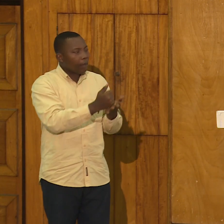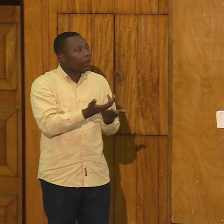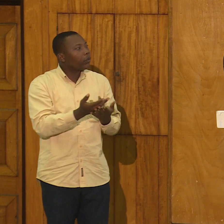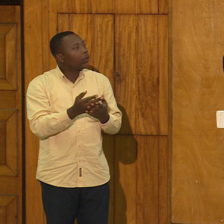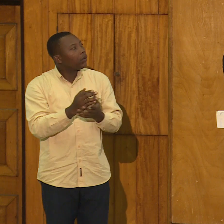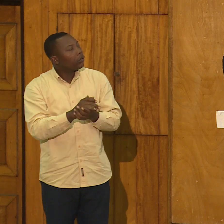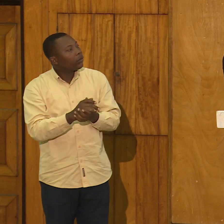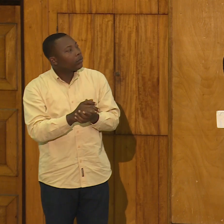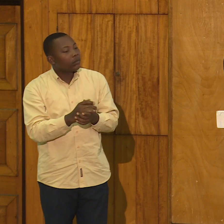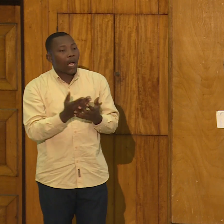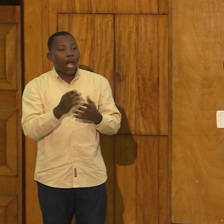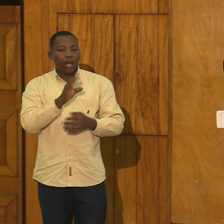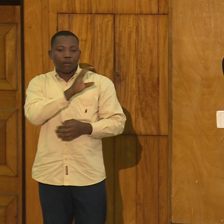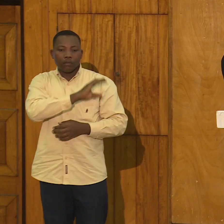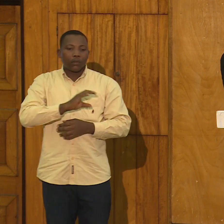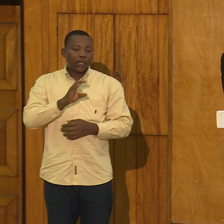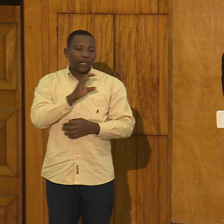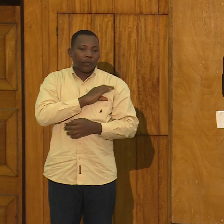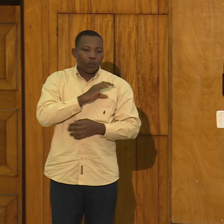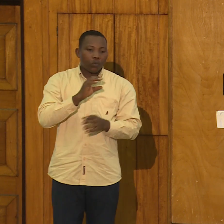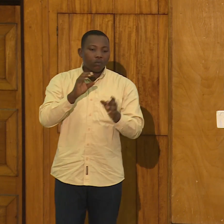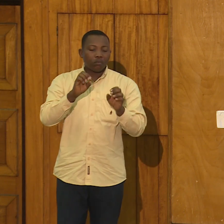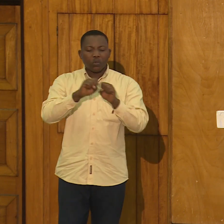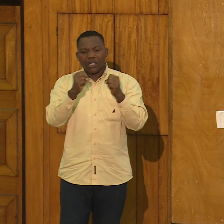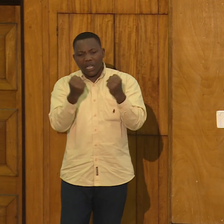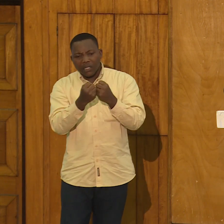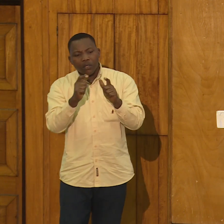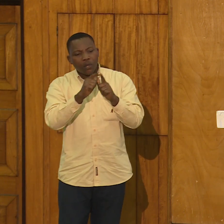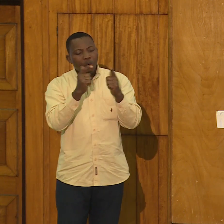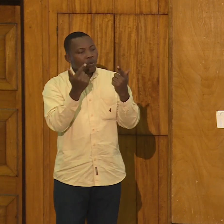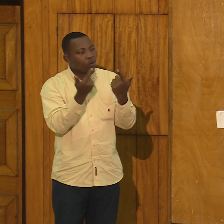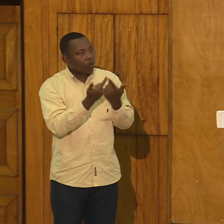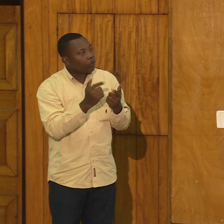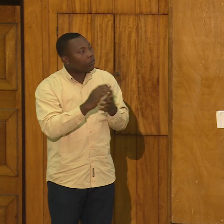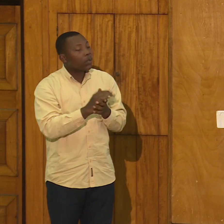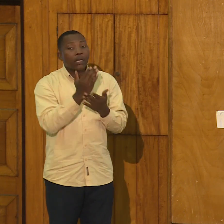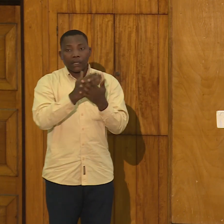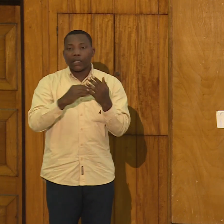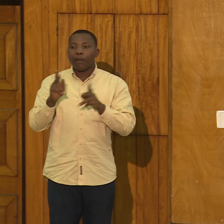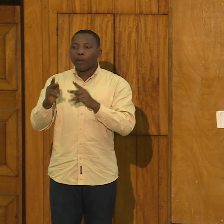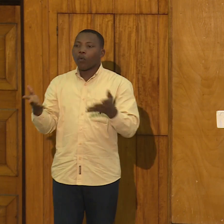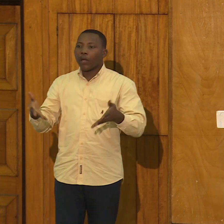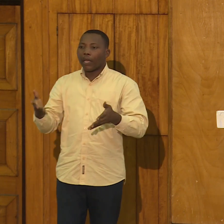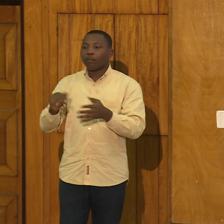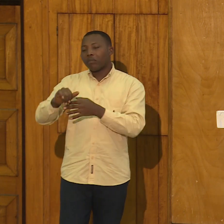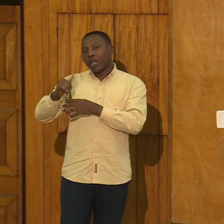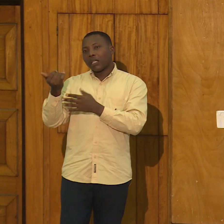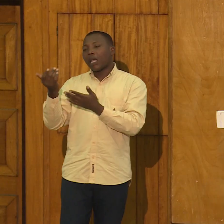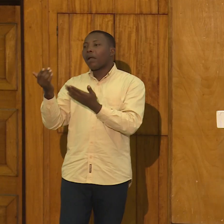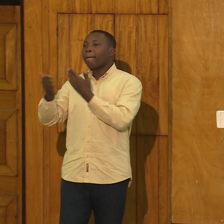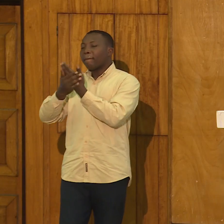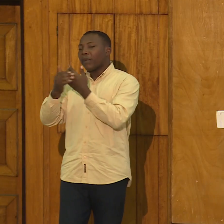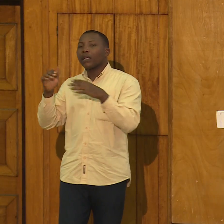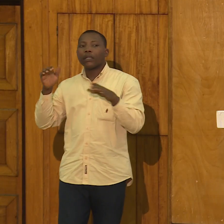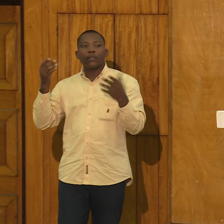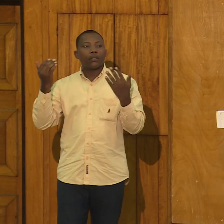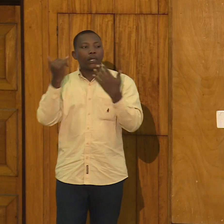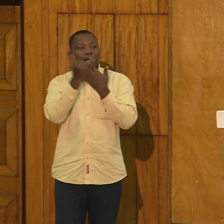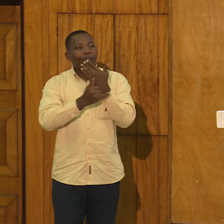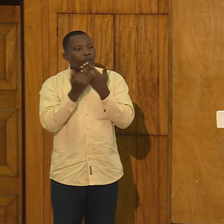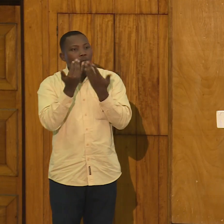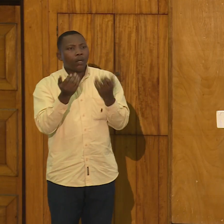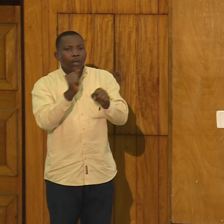clubs. Civil society organizations that we work with, some already in the house, others back in the country. The